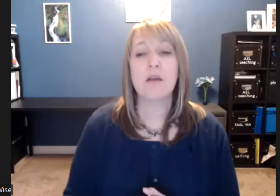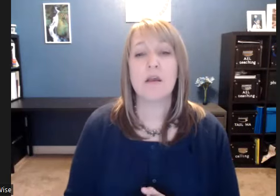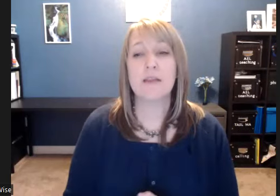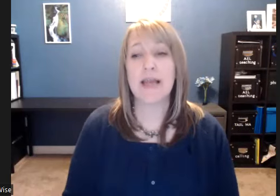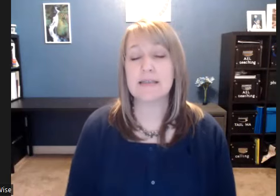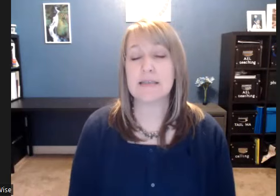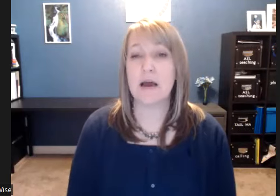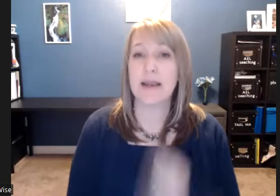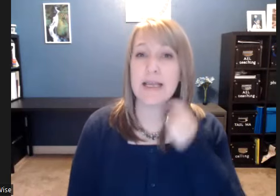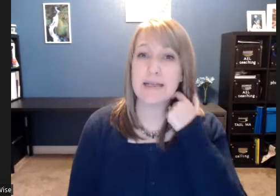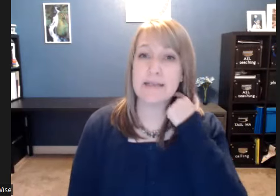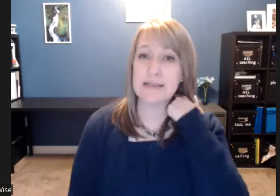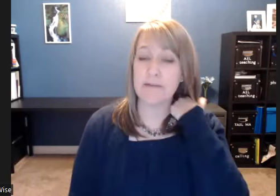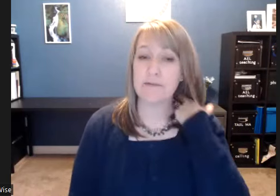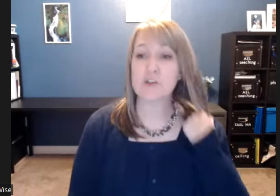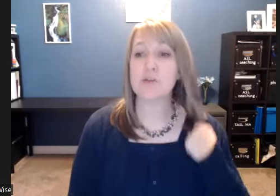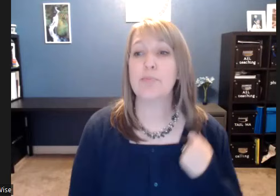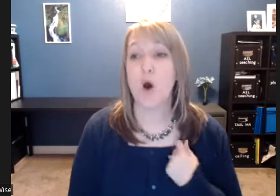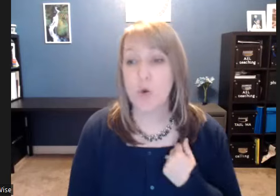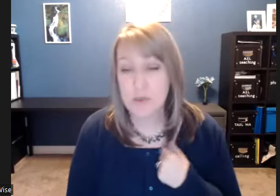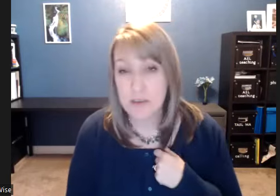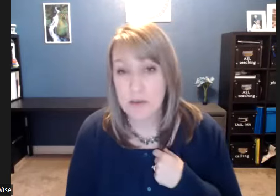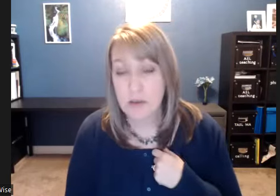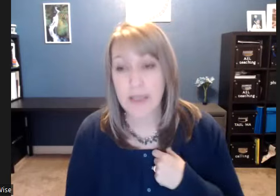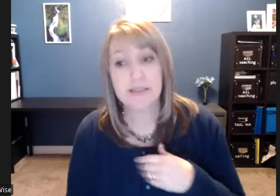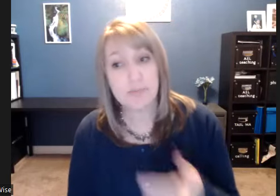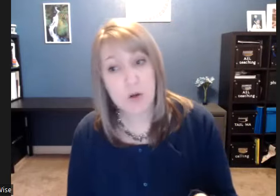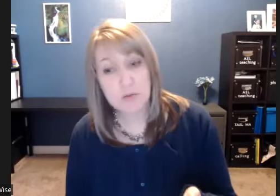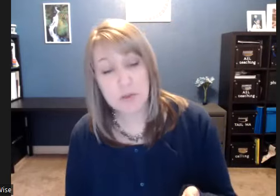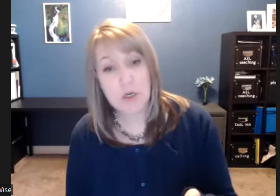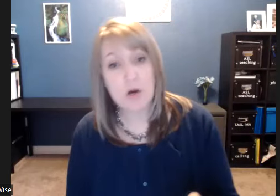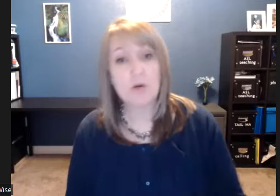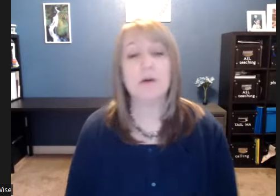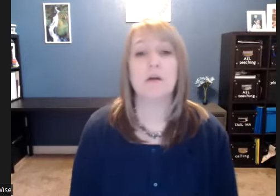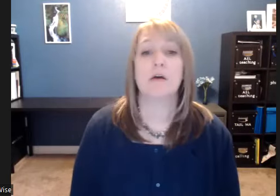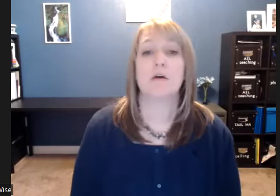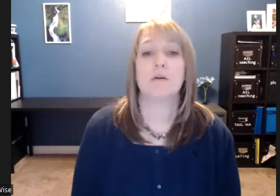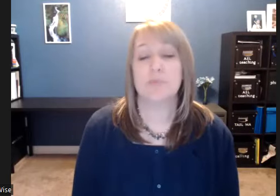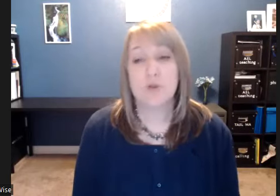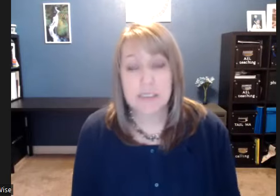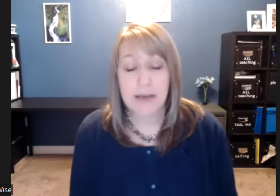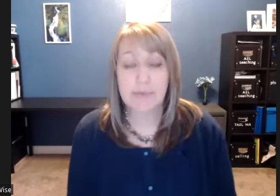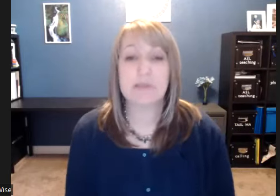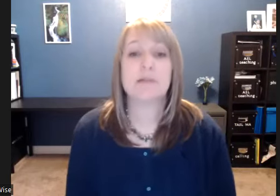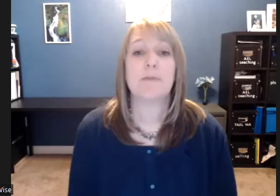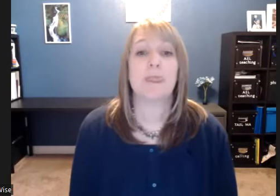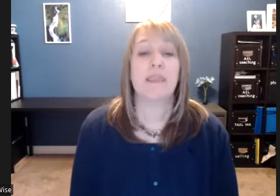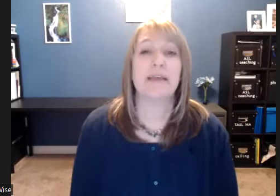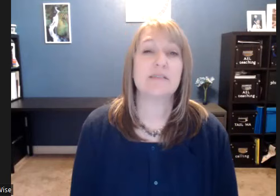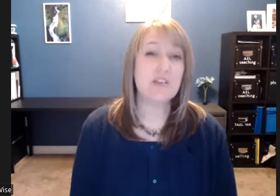The next sign is a sign for suppose, like suppose we're going to go, or suppose this happens. It's also the